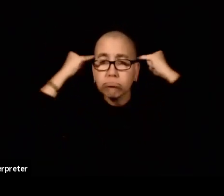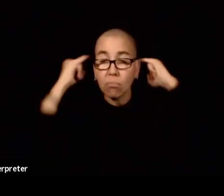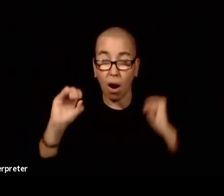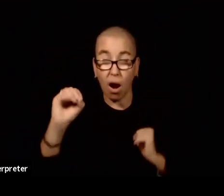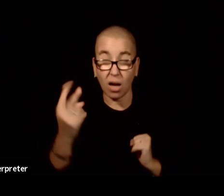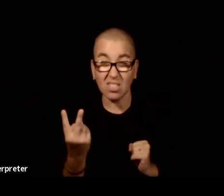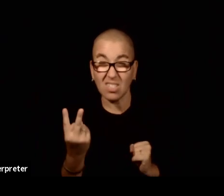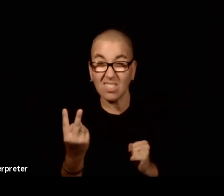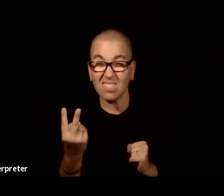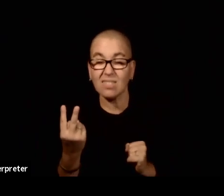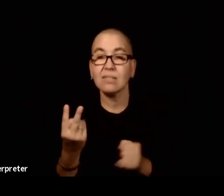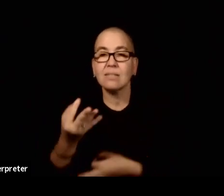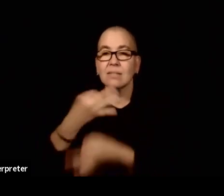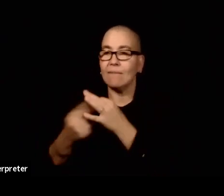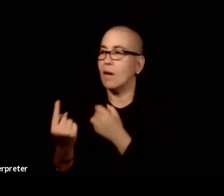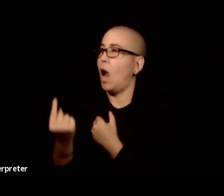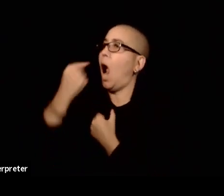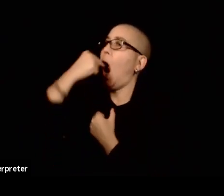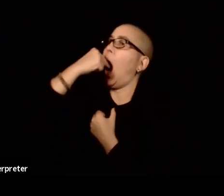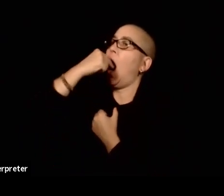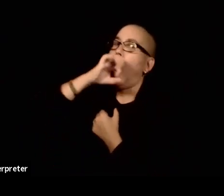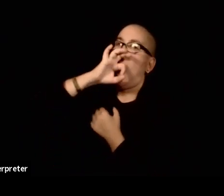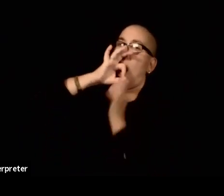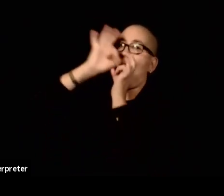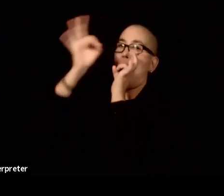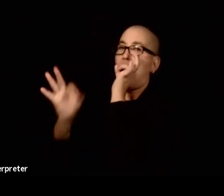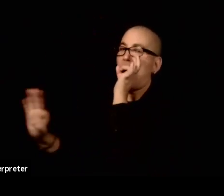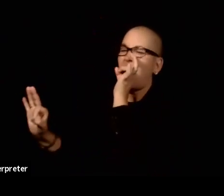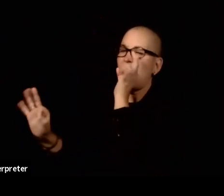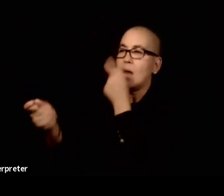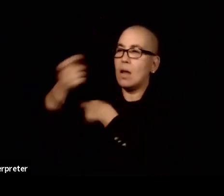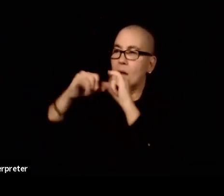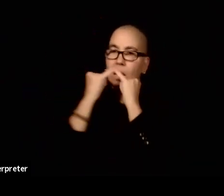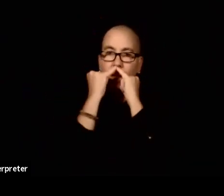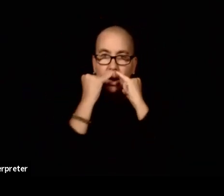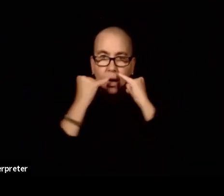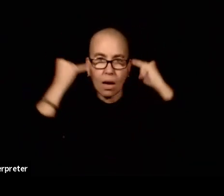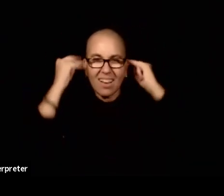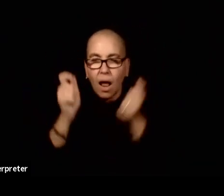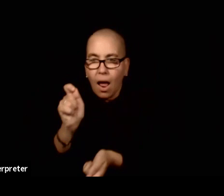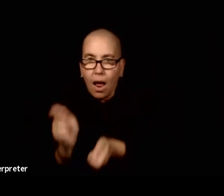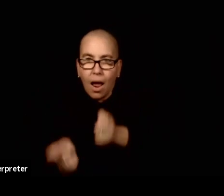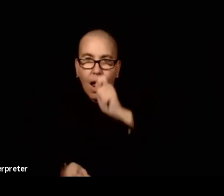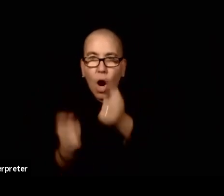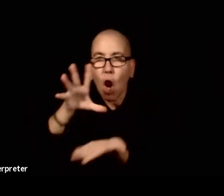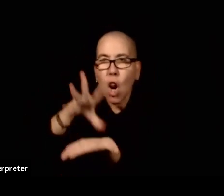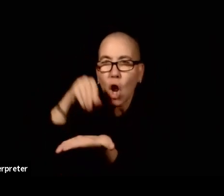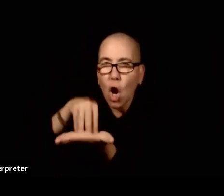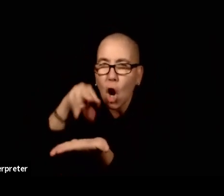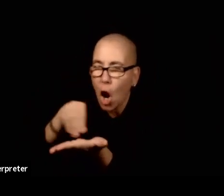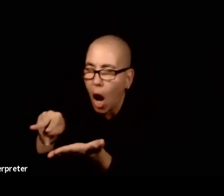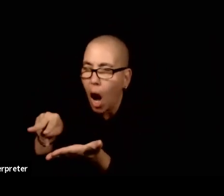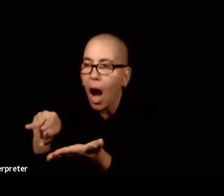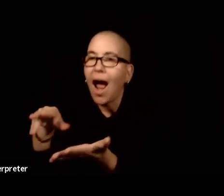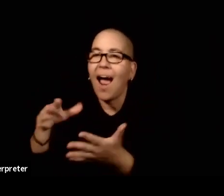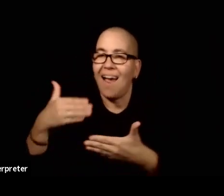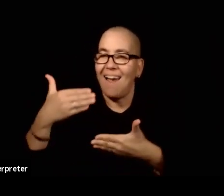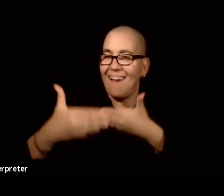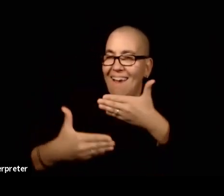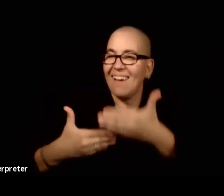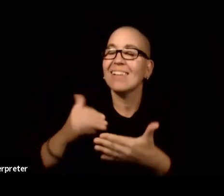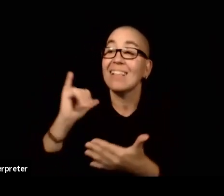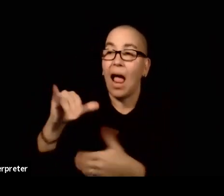as well, just on sort of the clinical improvement front. But before turning it to see if Dr. Shacker is still on the